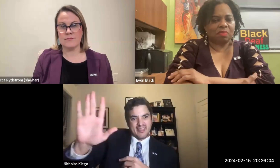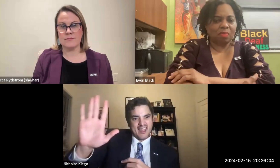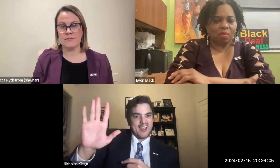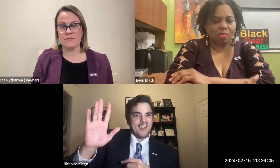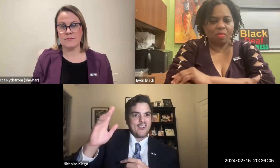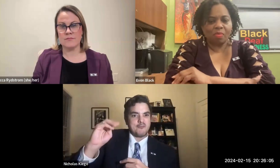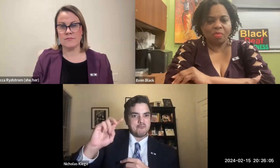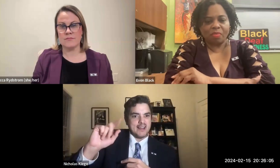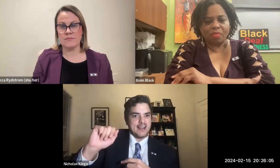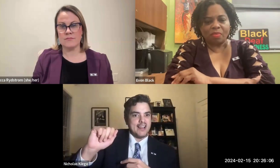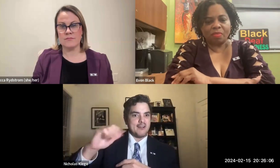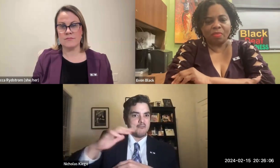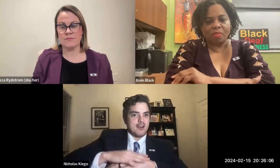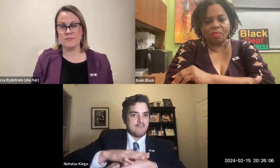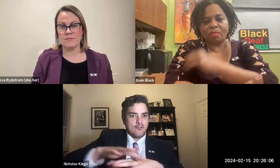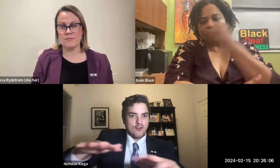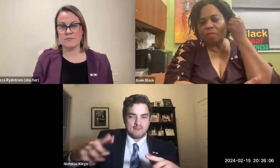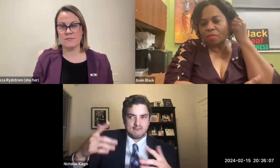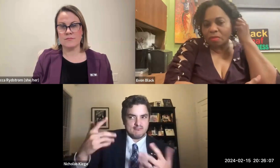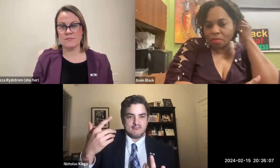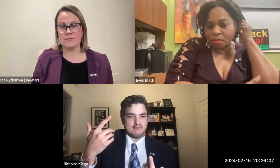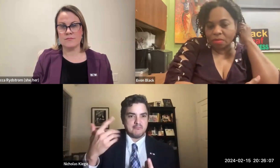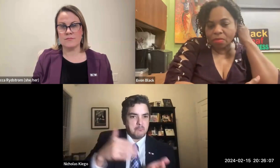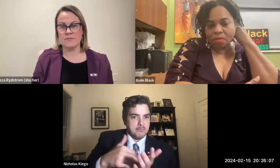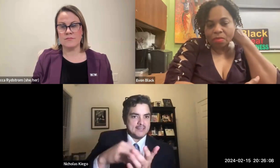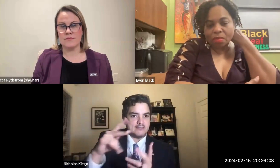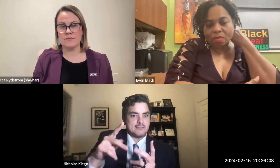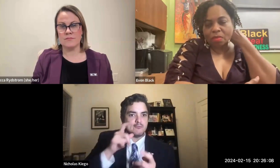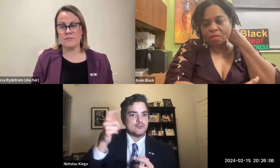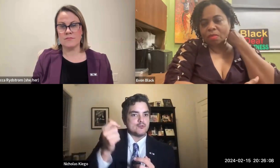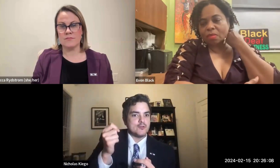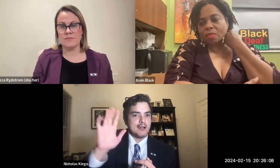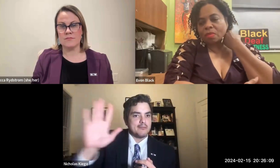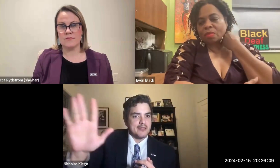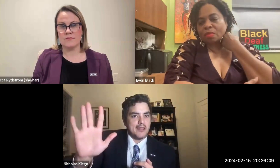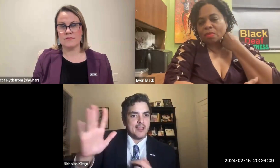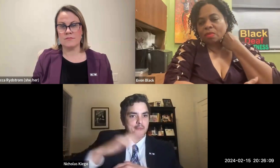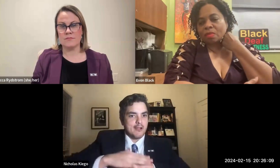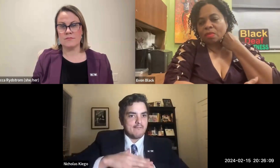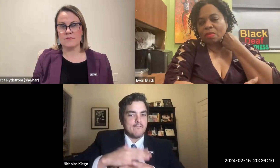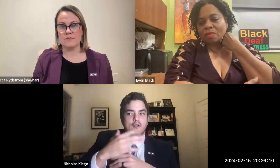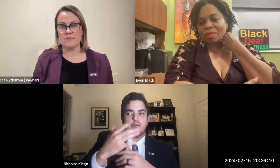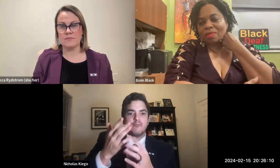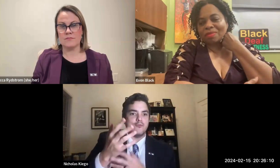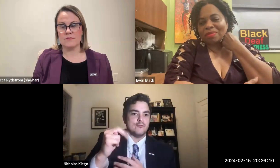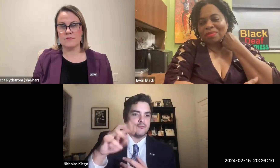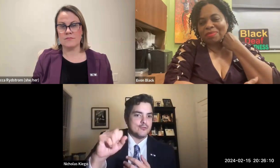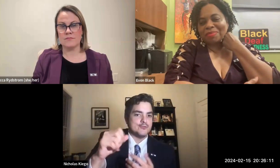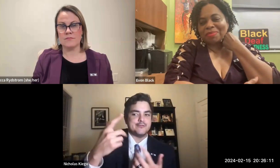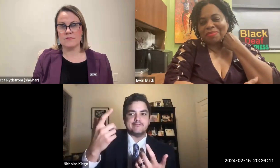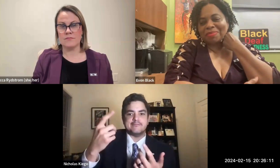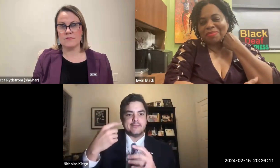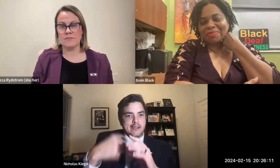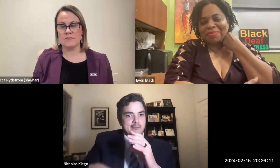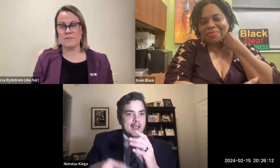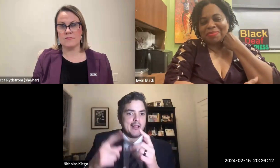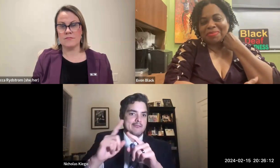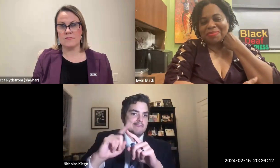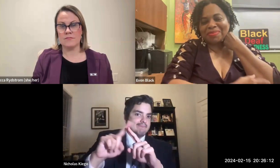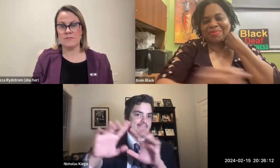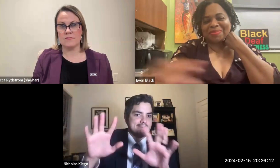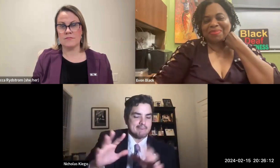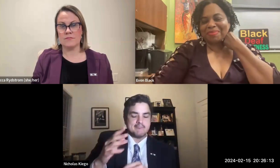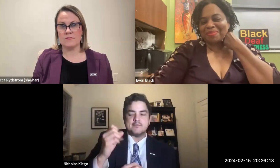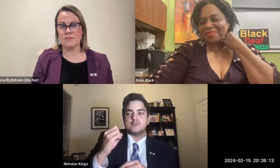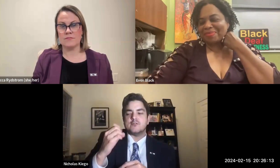they can adopt this place as their own. This could be a platform for them because millions of people use their platform,